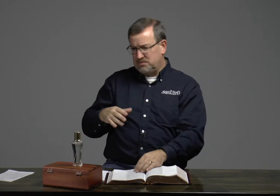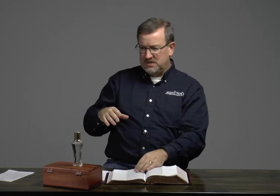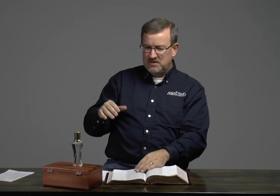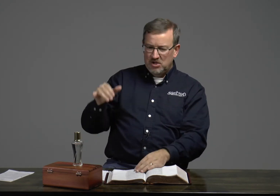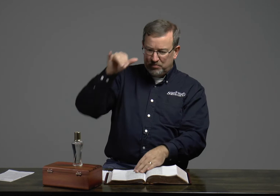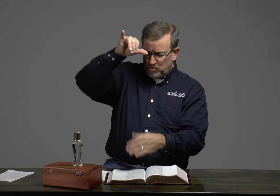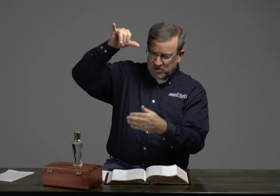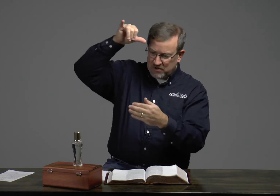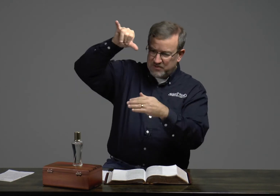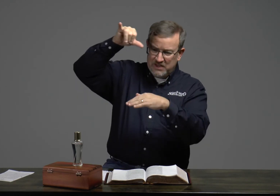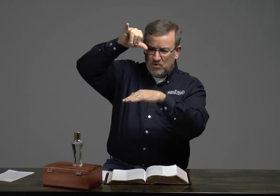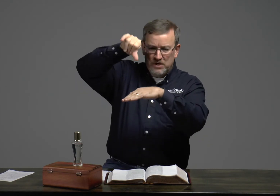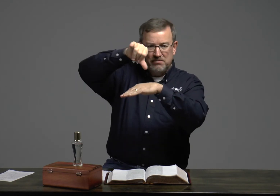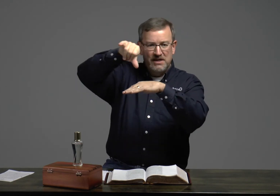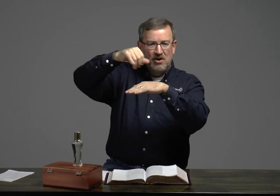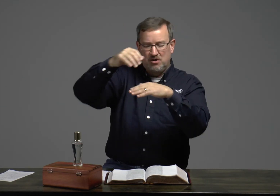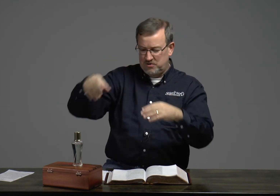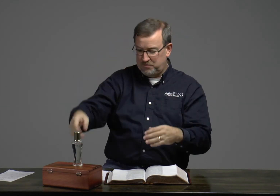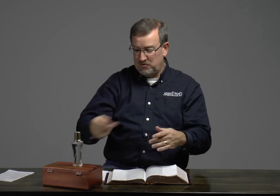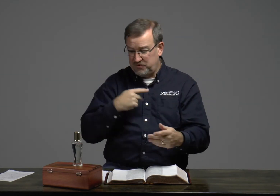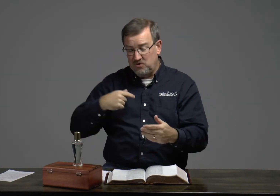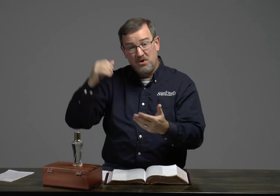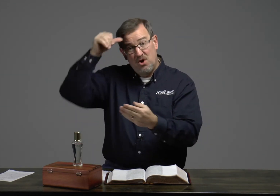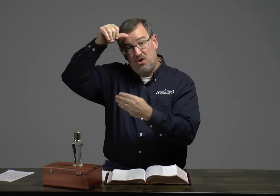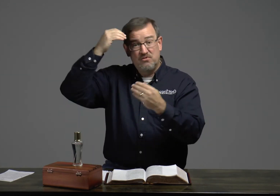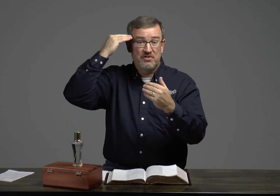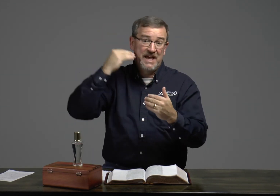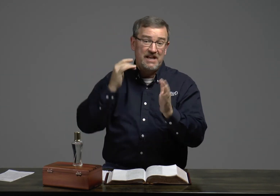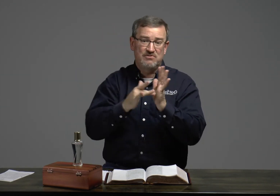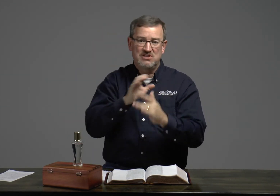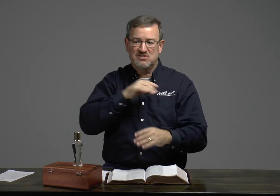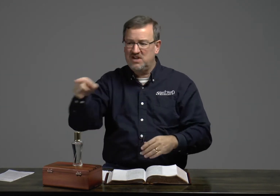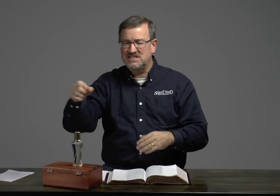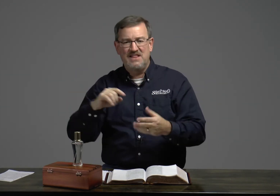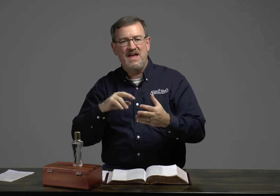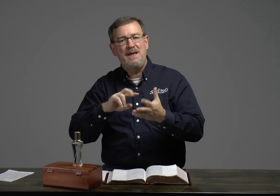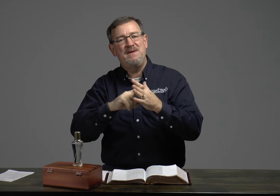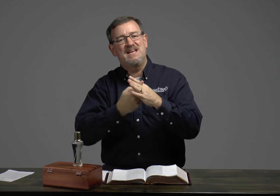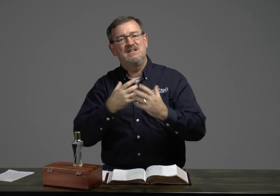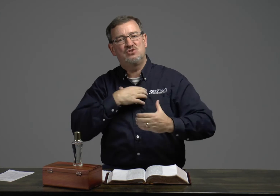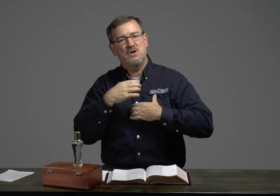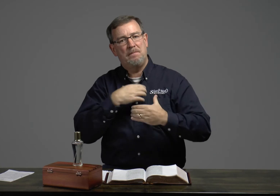woman pour the ointment or the perfume over the head of Jesus Christ, and they begin to